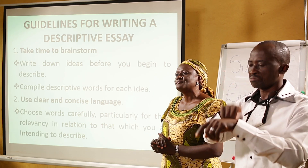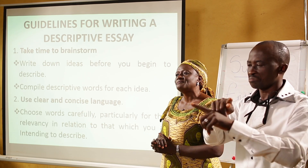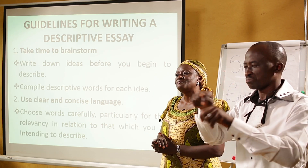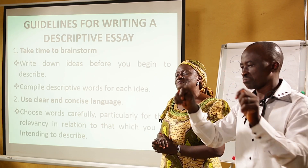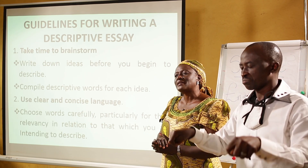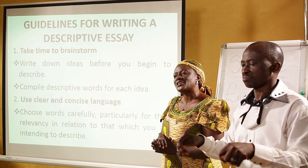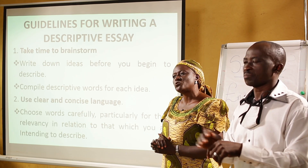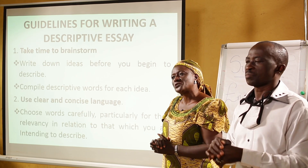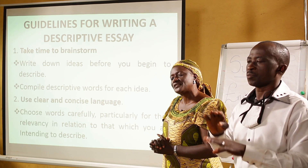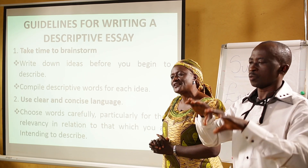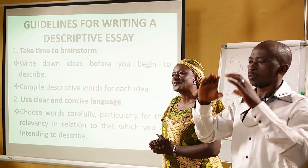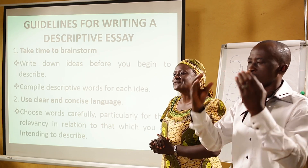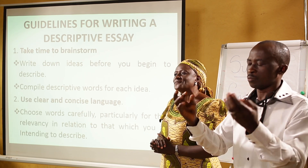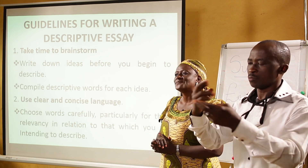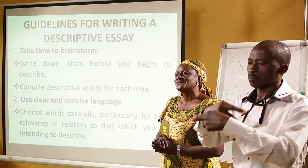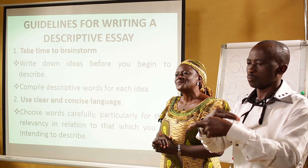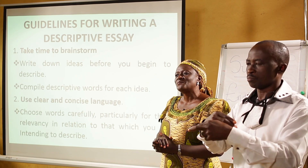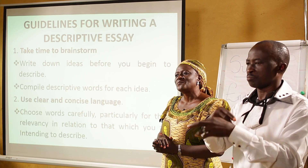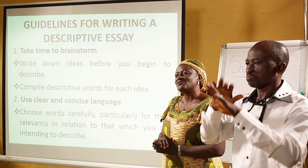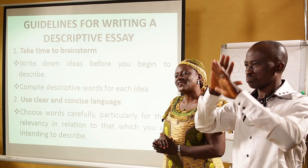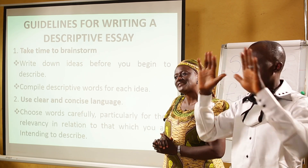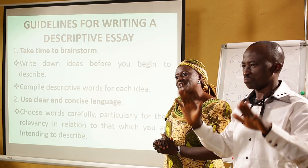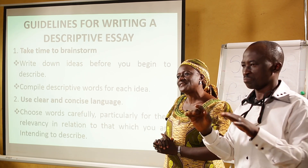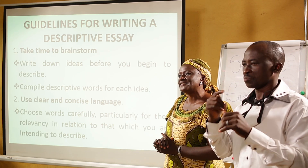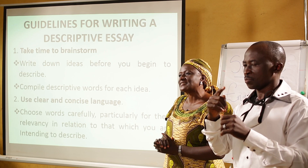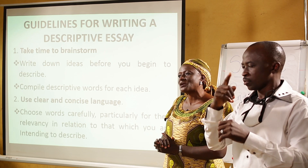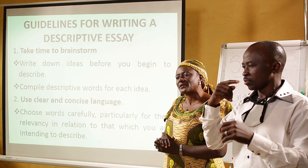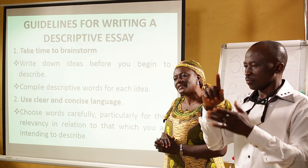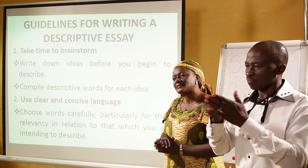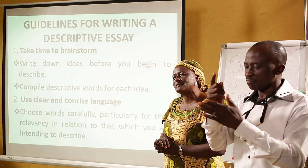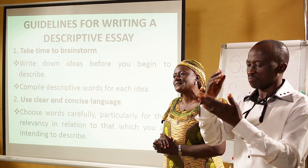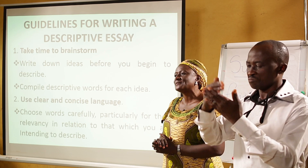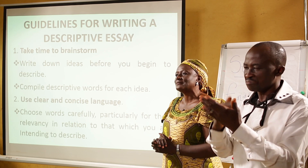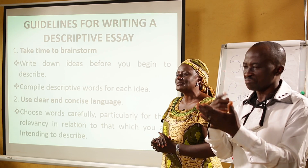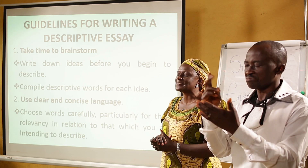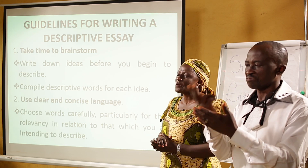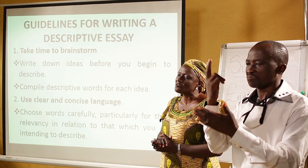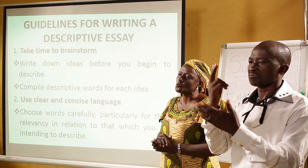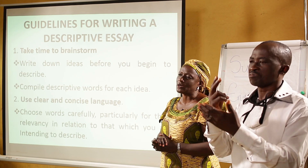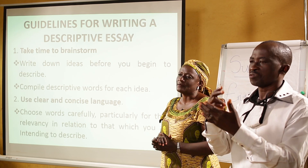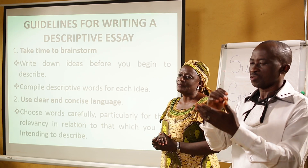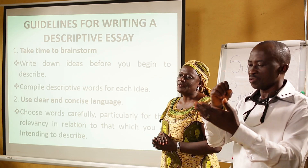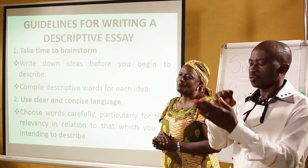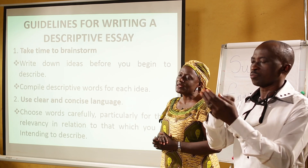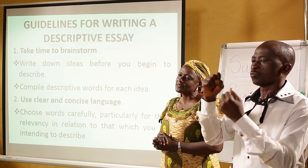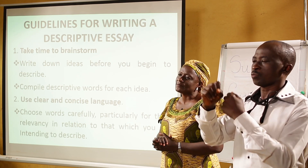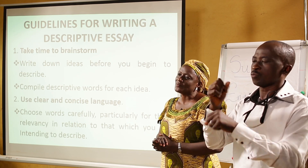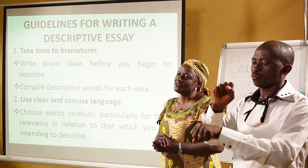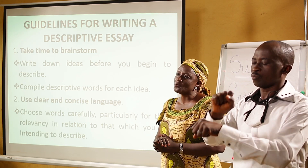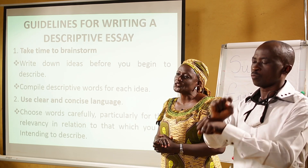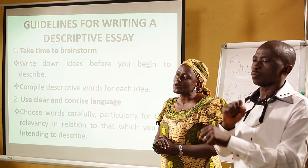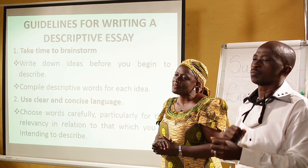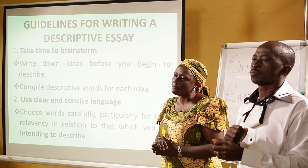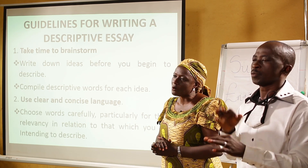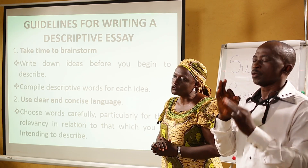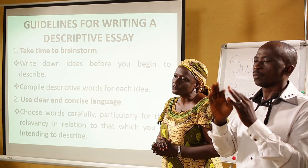timetable, the class roster, the first lesson, the second lesson, the scheme of work. But